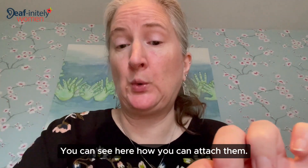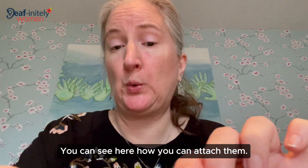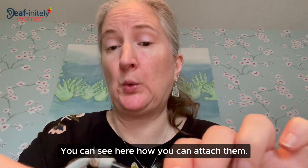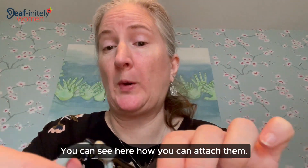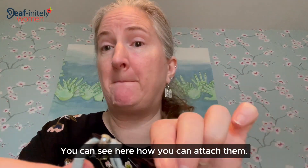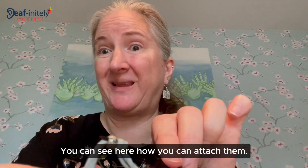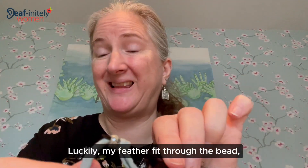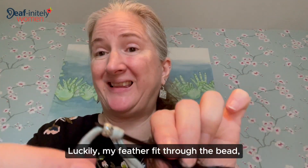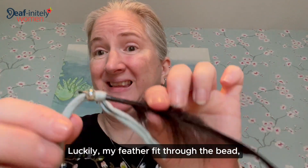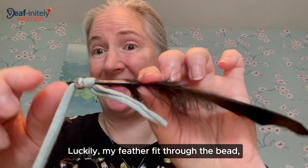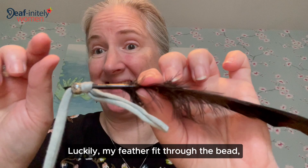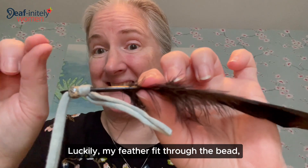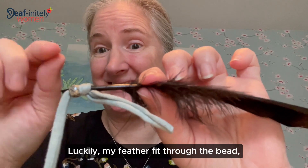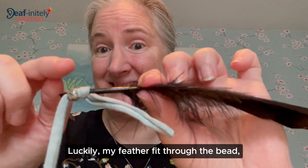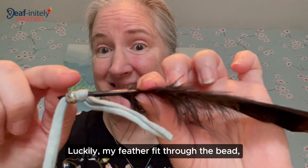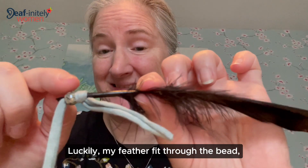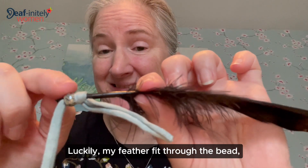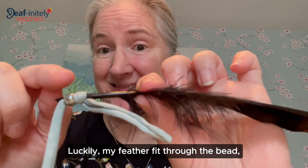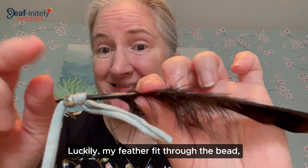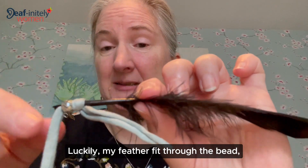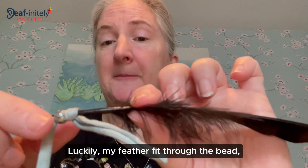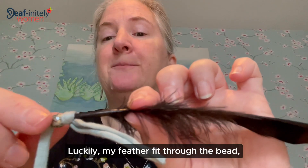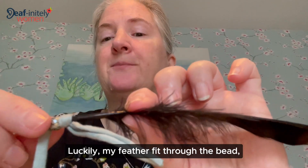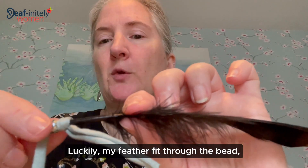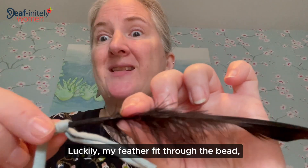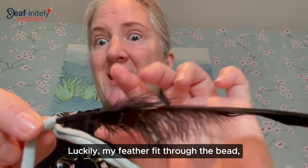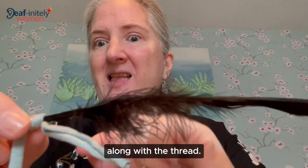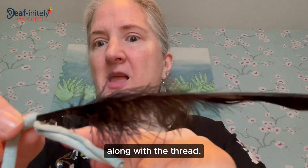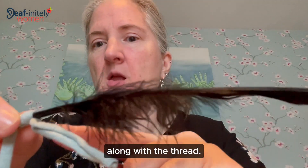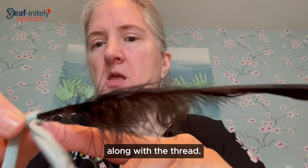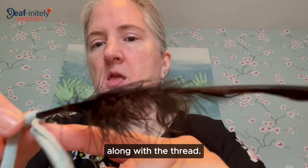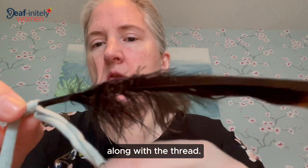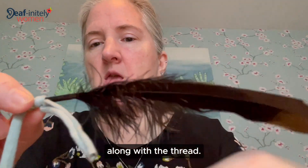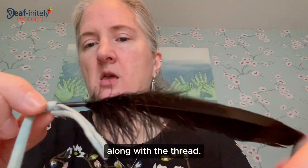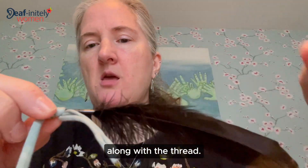them. Luckily my feather fit through the bead along with the thread.